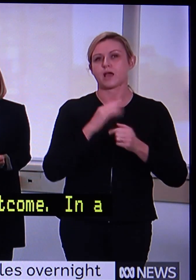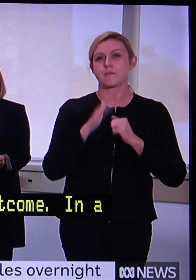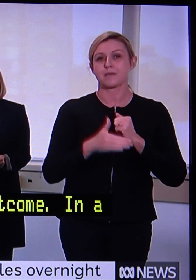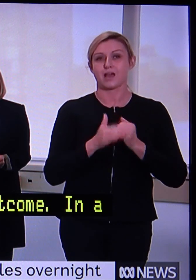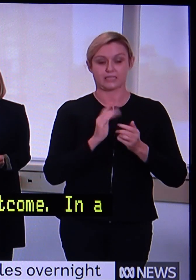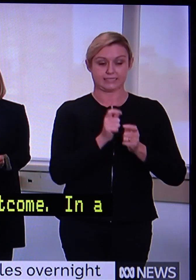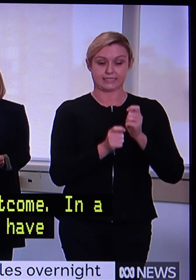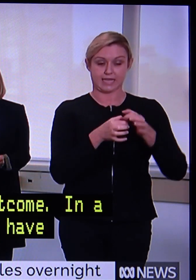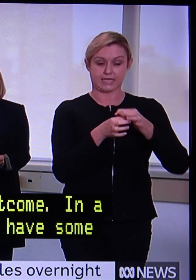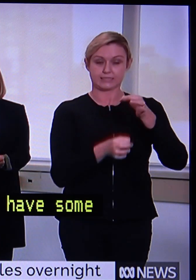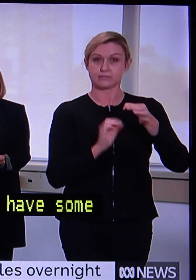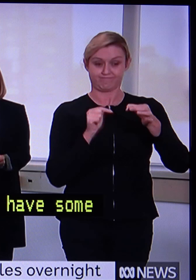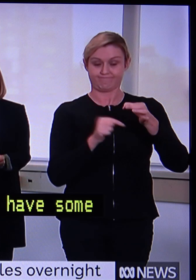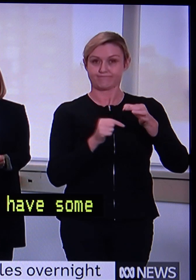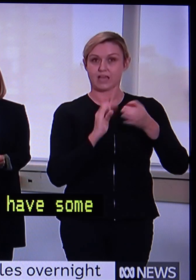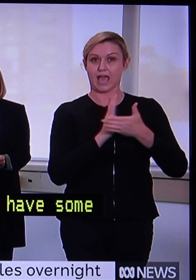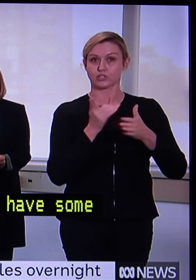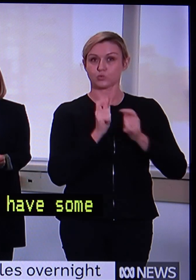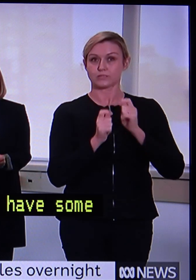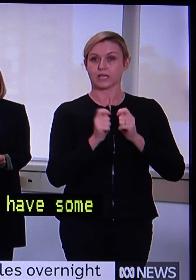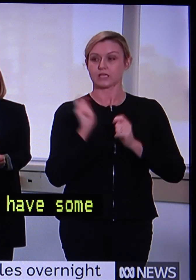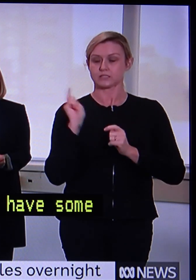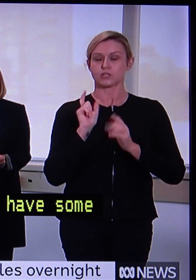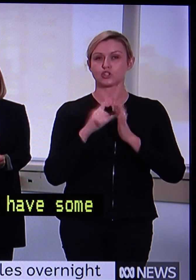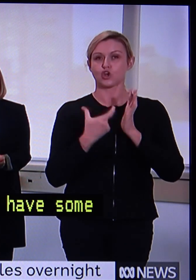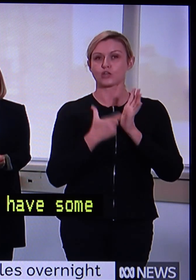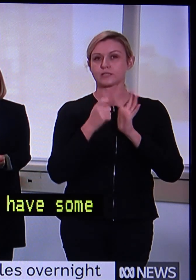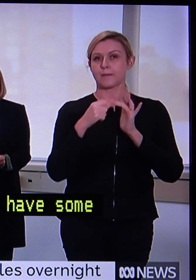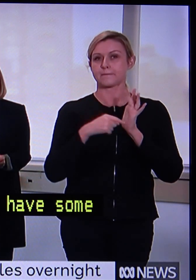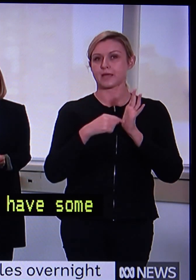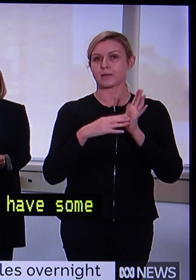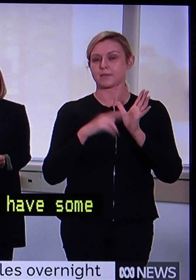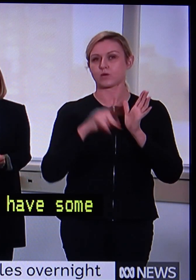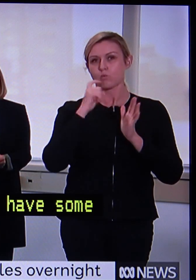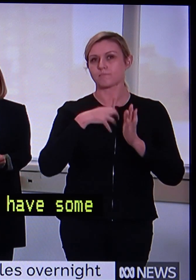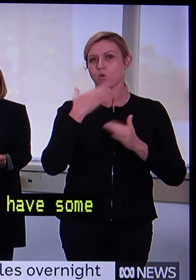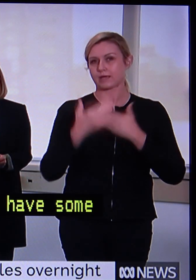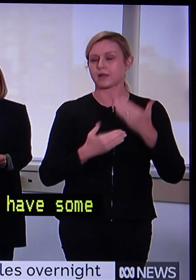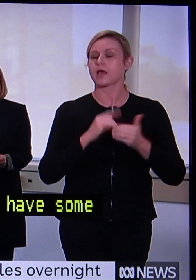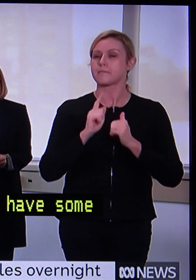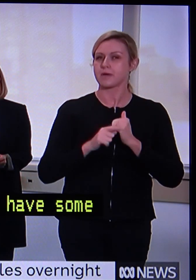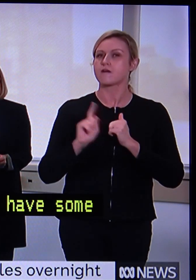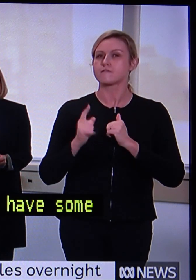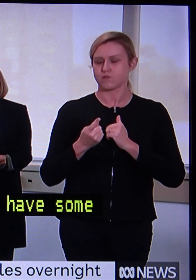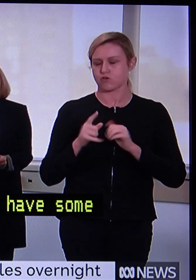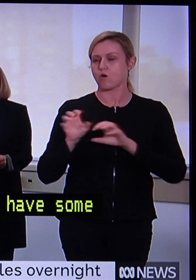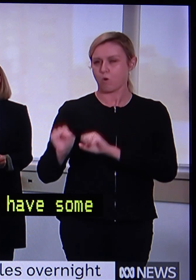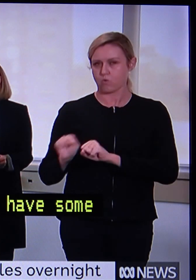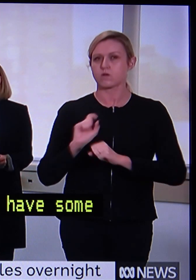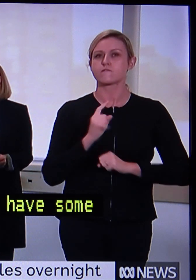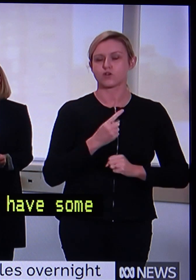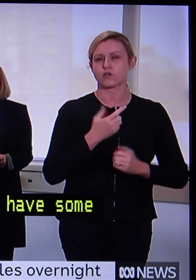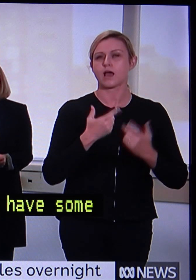reagents through Dr. Catherine Pitman's comments. But I just want to address a couple of other issues while we have them at the moment.